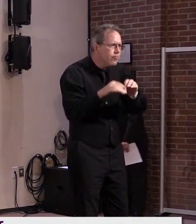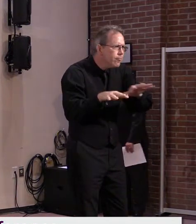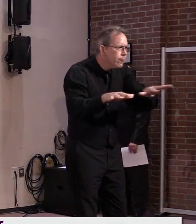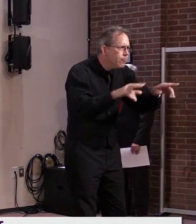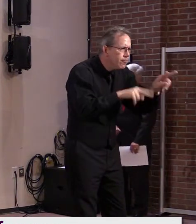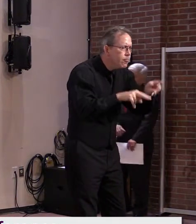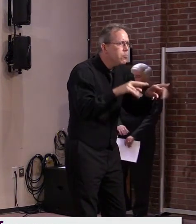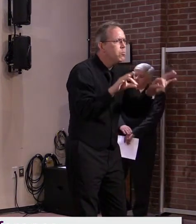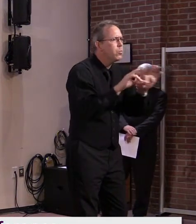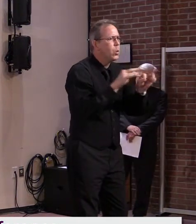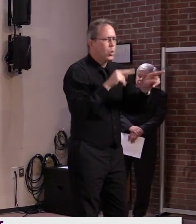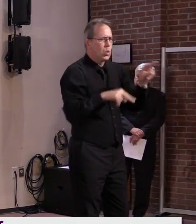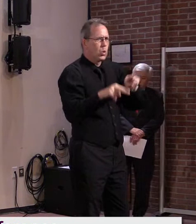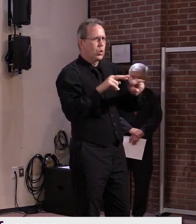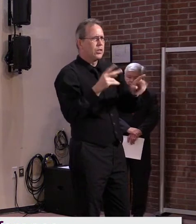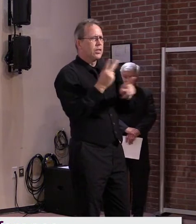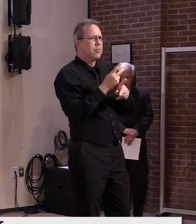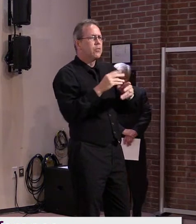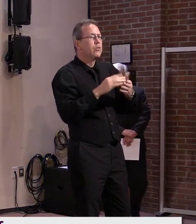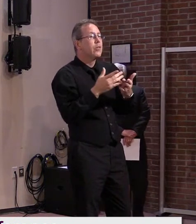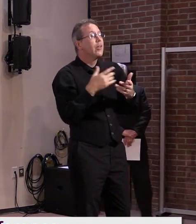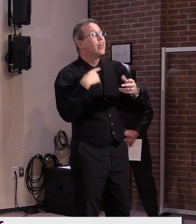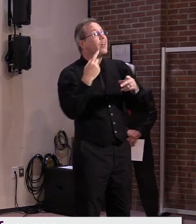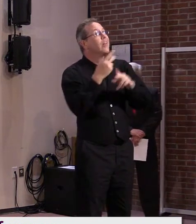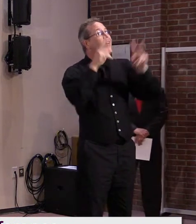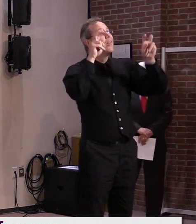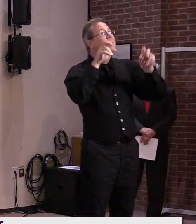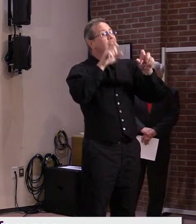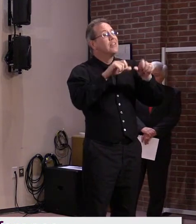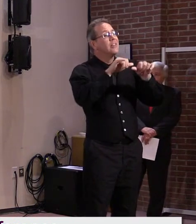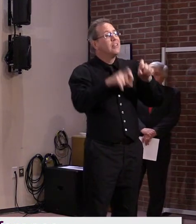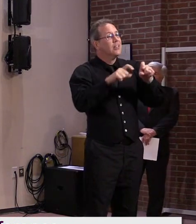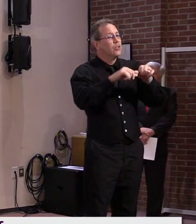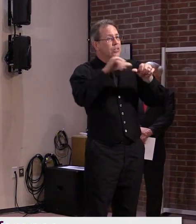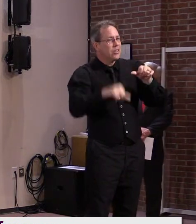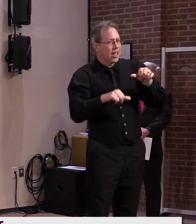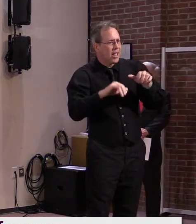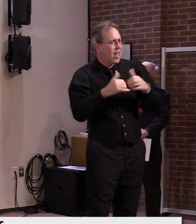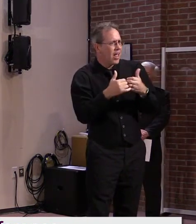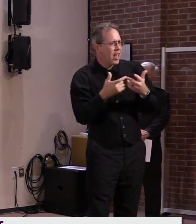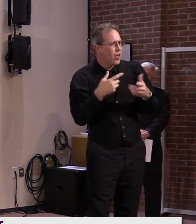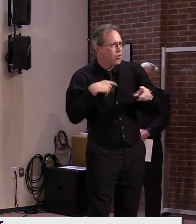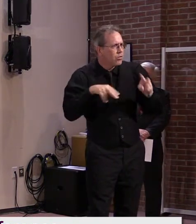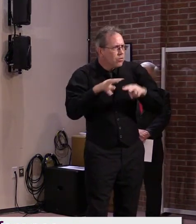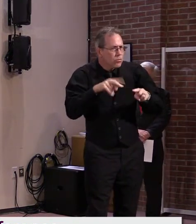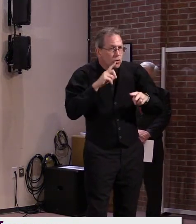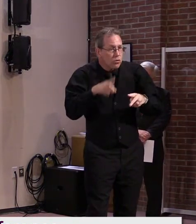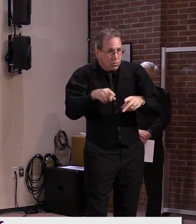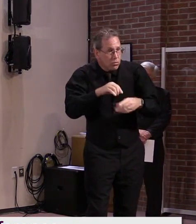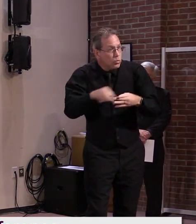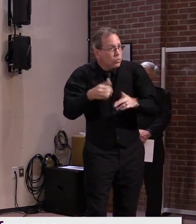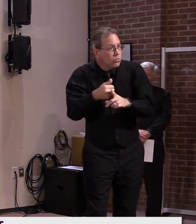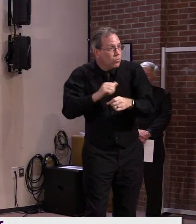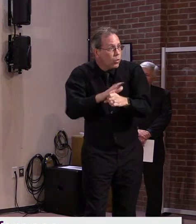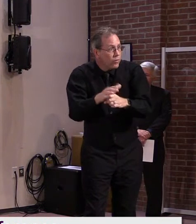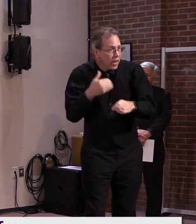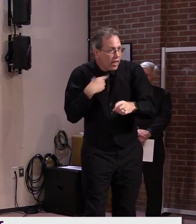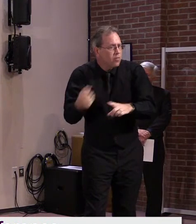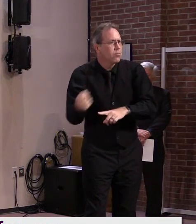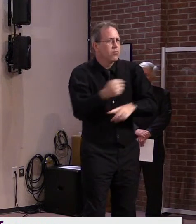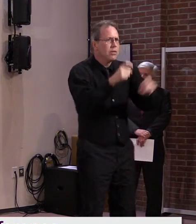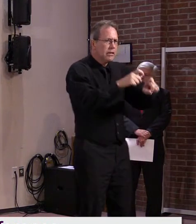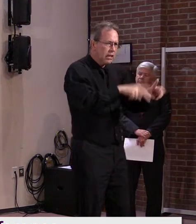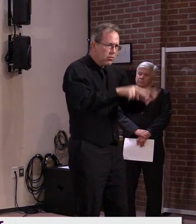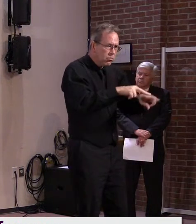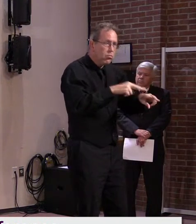get close contacts tested quickly. And if they're negative, they can continue going to school. As Secretary